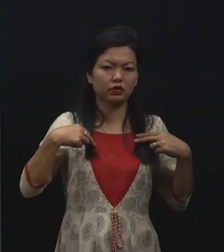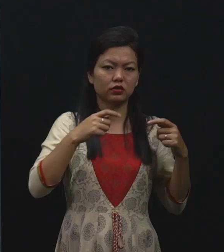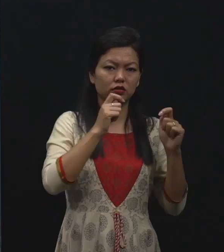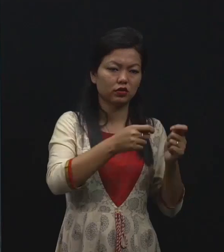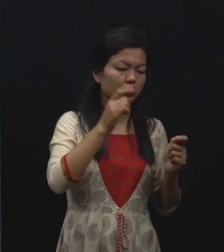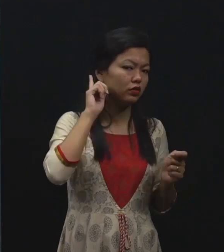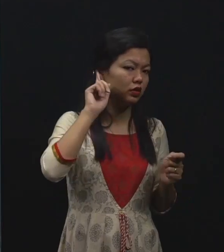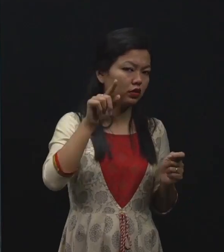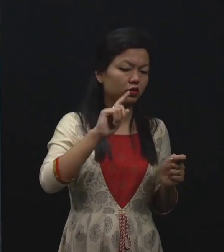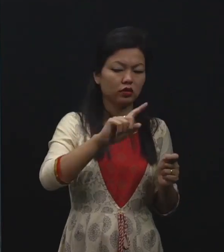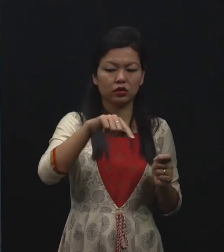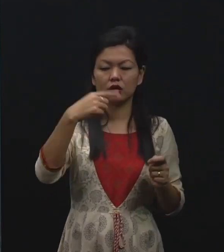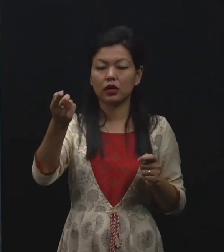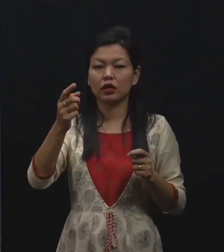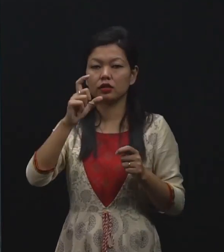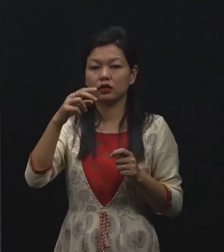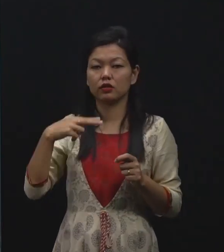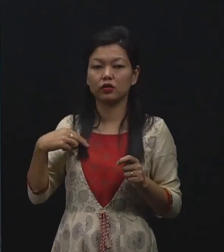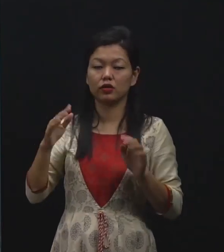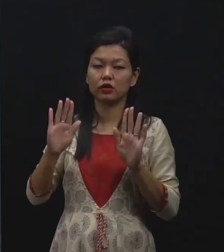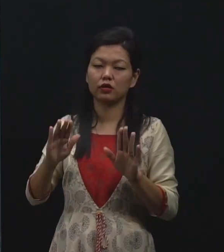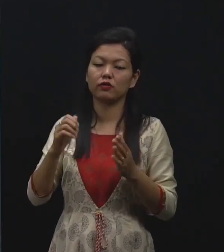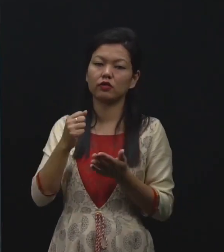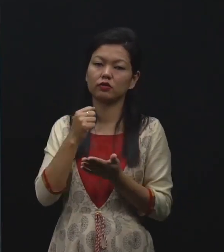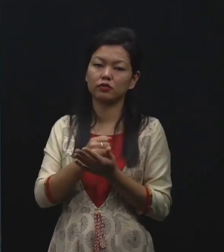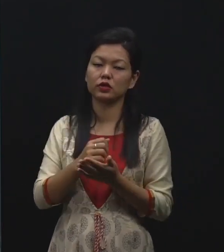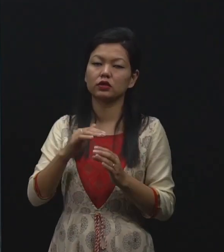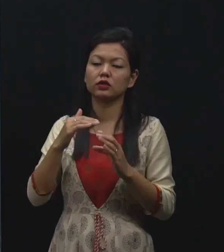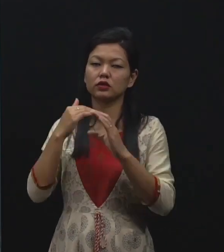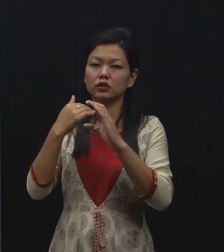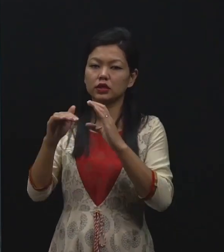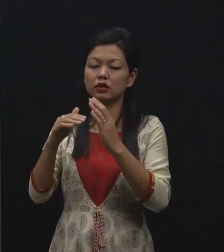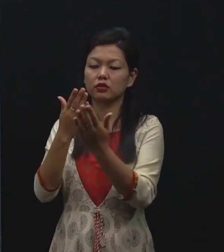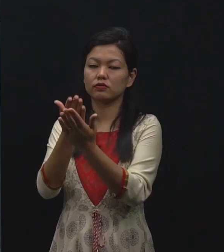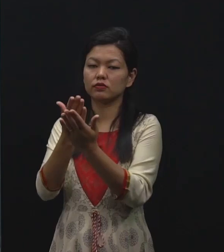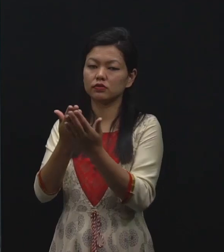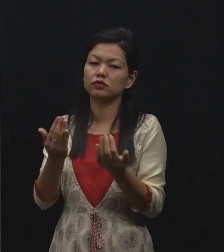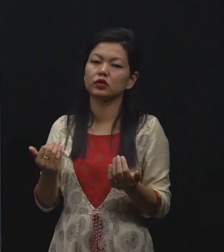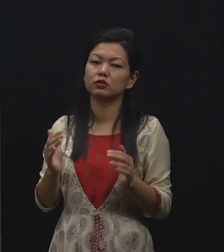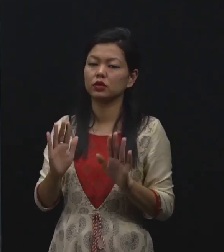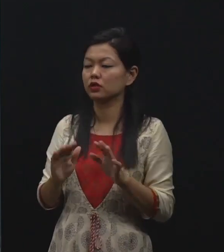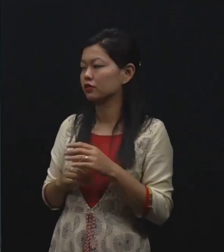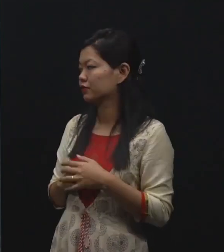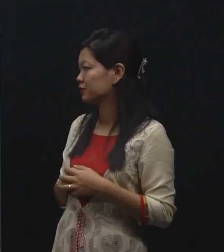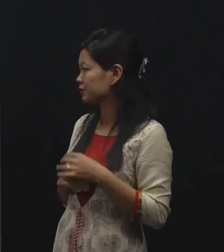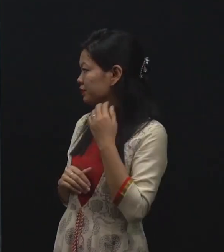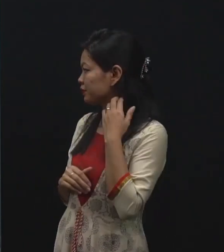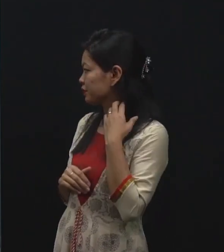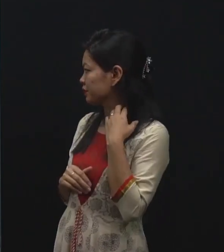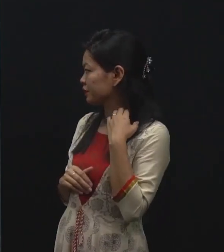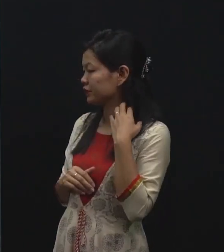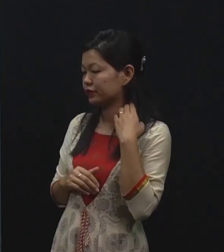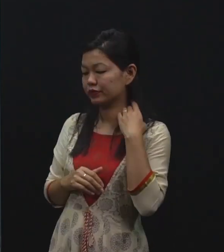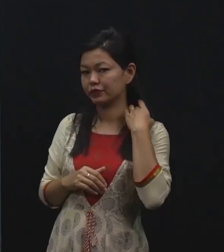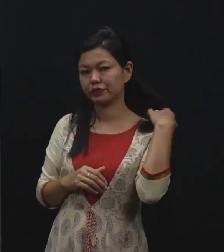coming back to the need and the importance of the courts. Okay, see, this person, okay, giving the example of this Ramesh